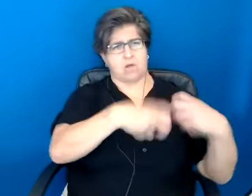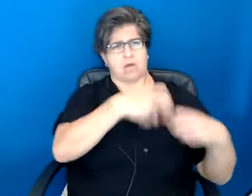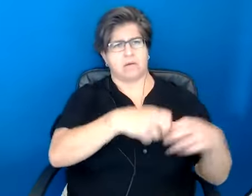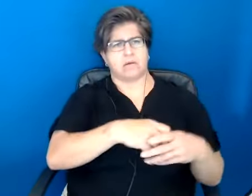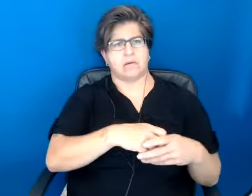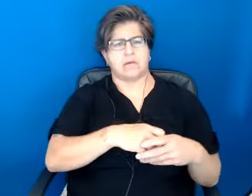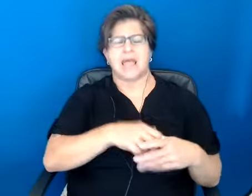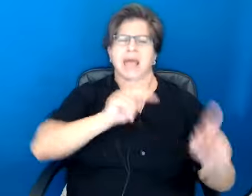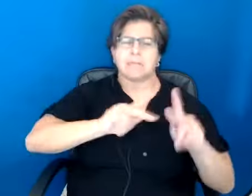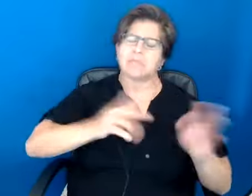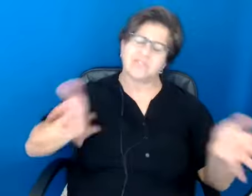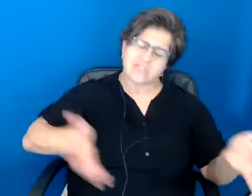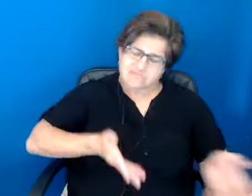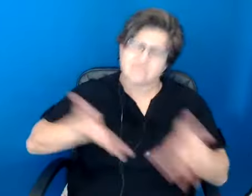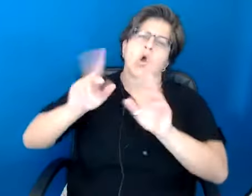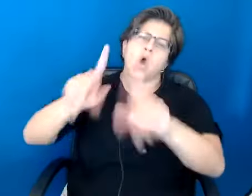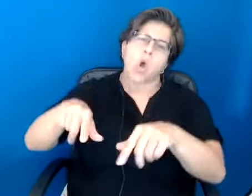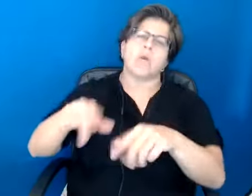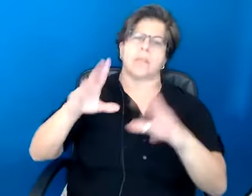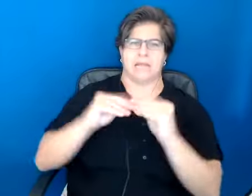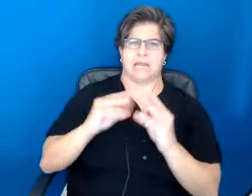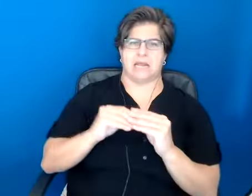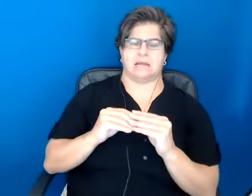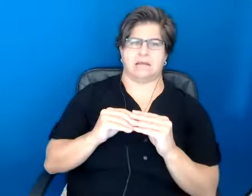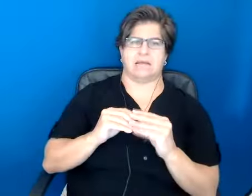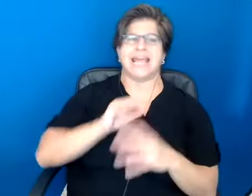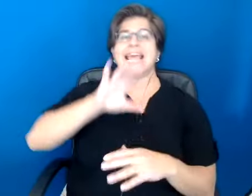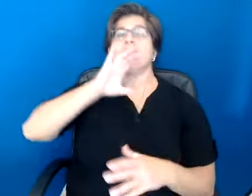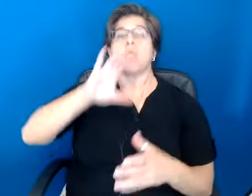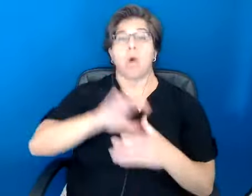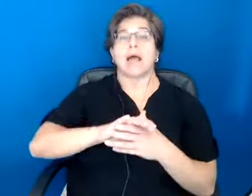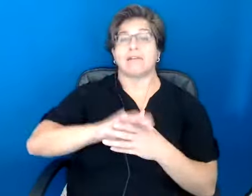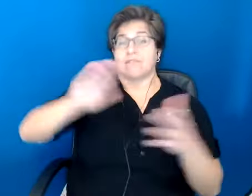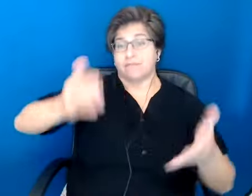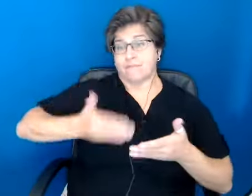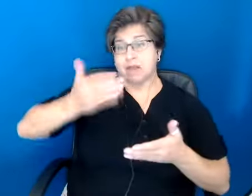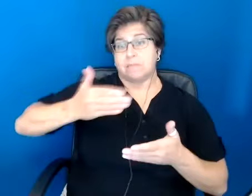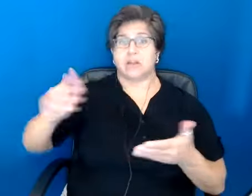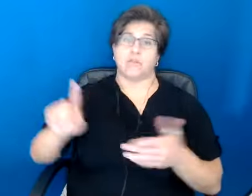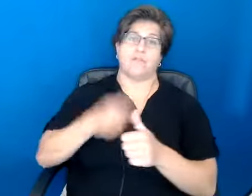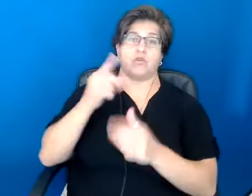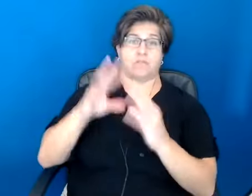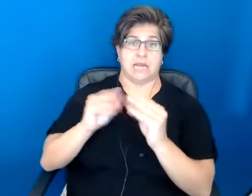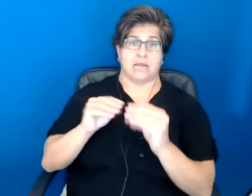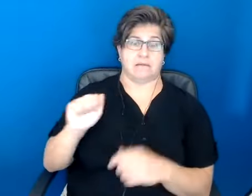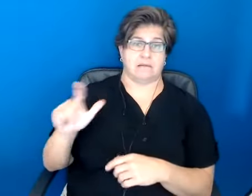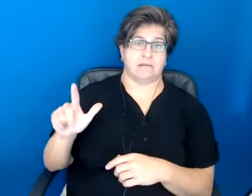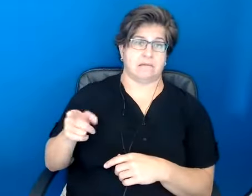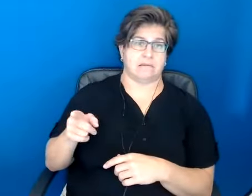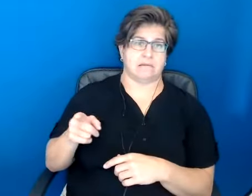me? There's nothing wrong with me. It's him. We could just sort him, I would be fine. And he says, well, just go to